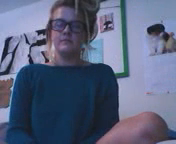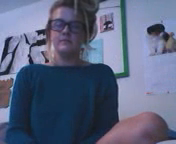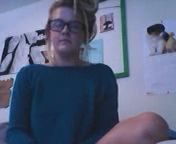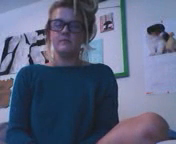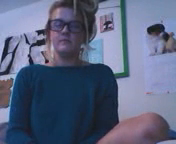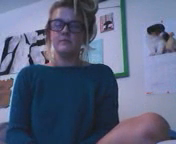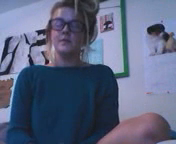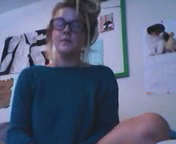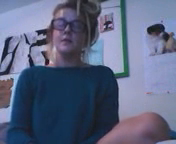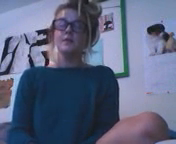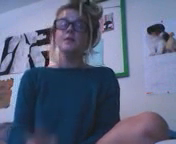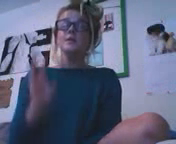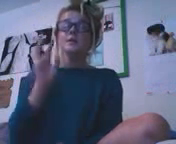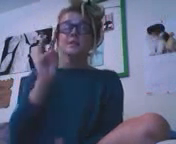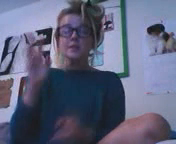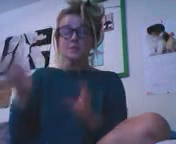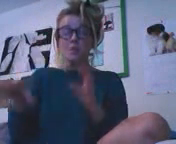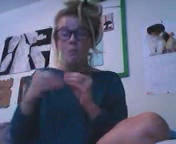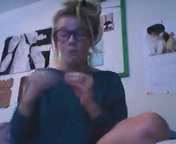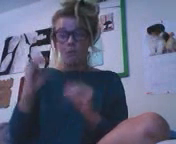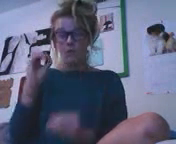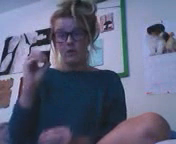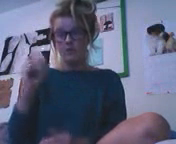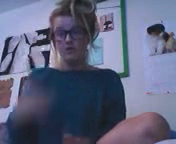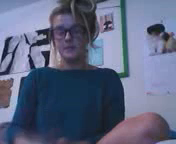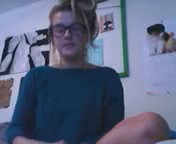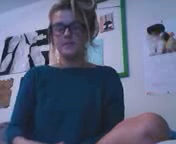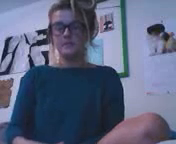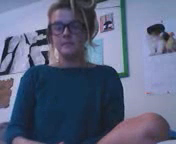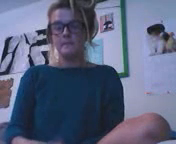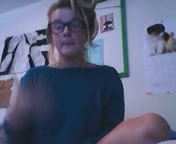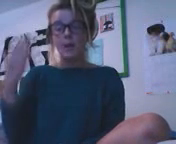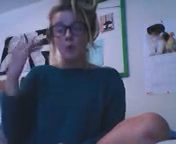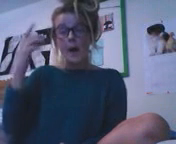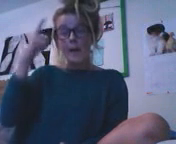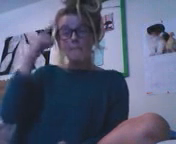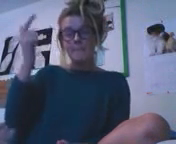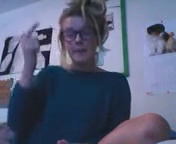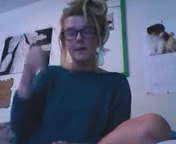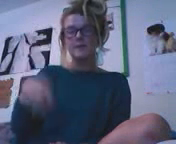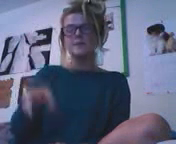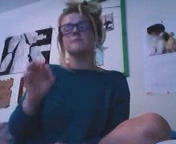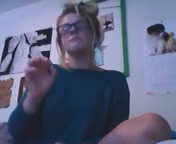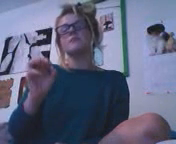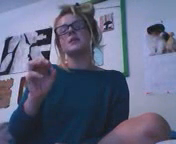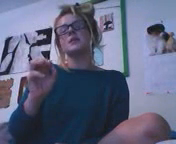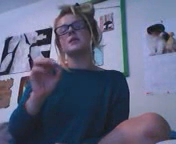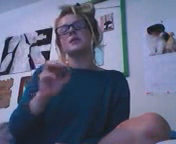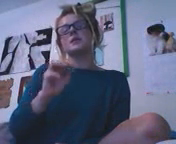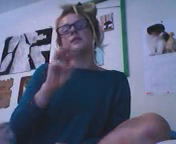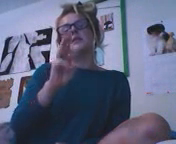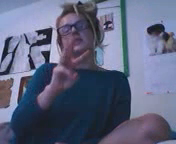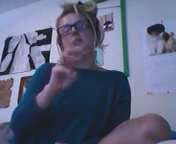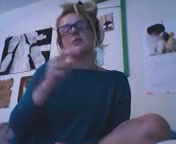oxygens because I have 6 H2O molecules, which gives me a total of 16. Now you can see